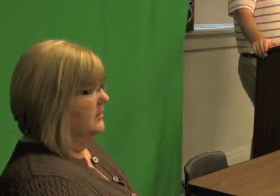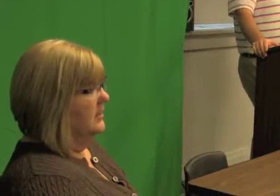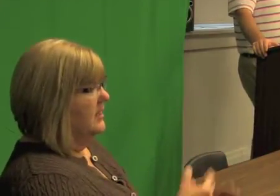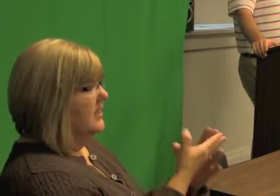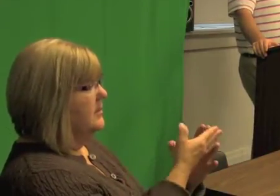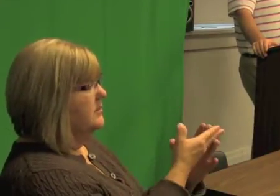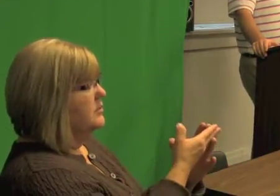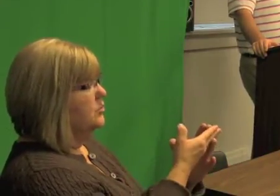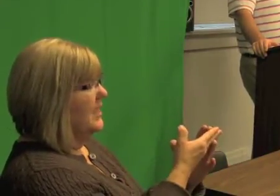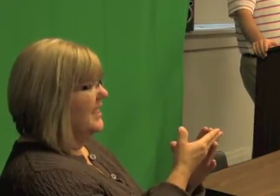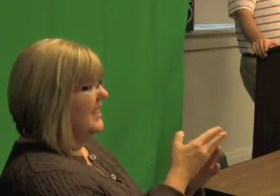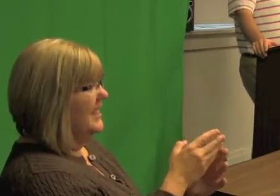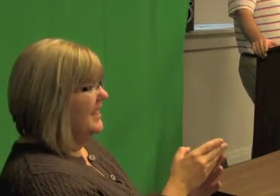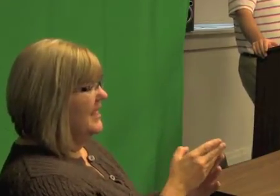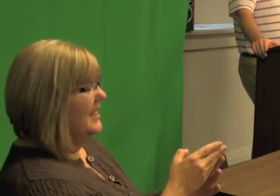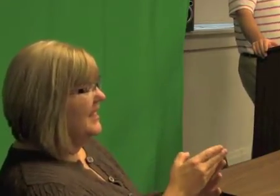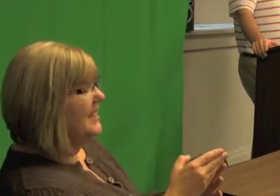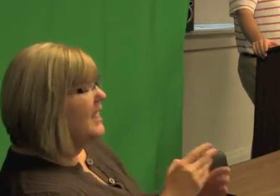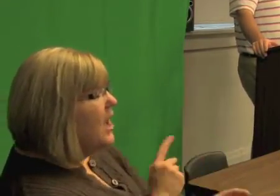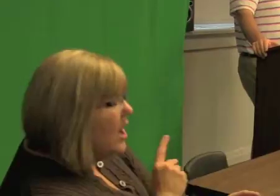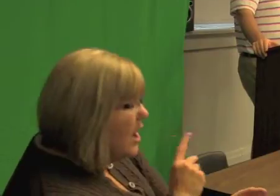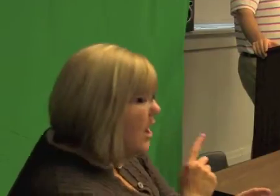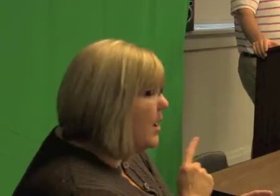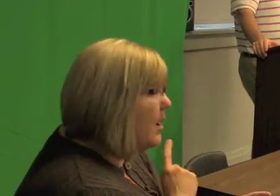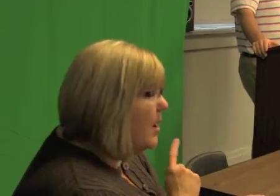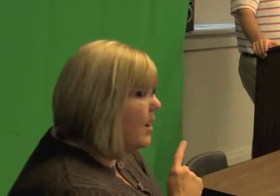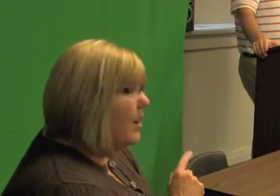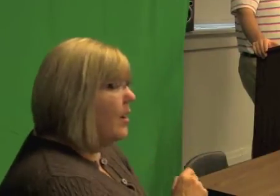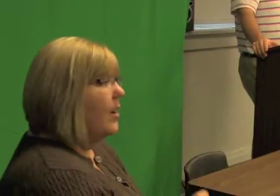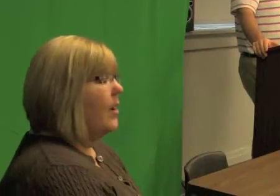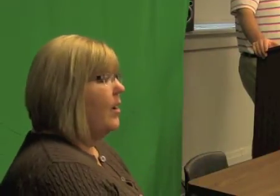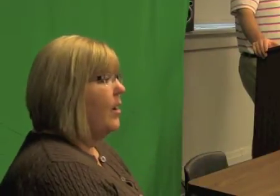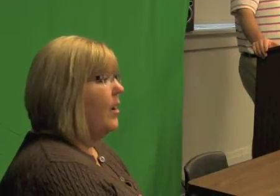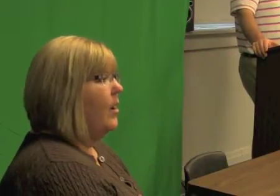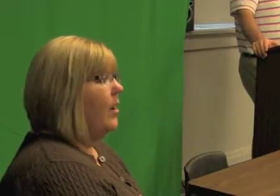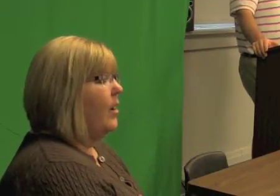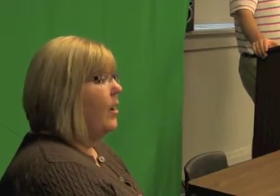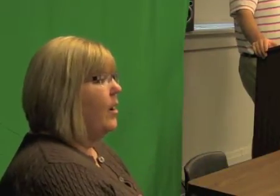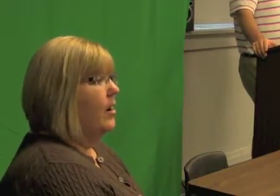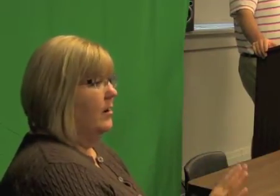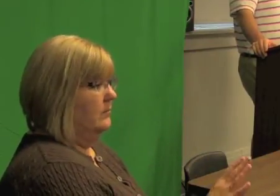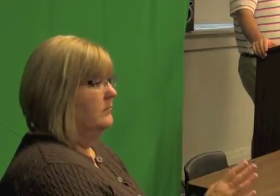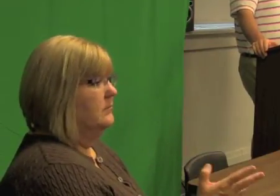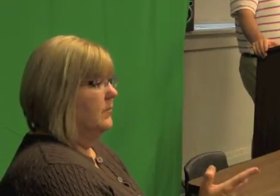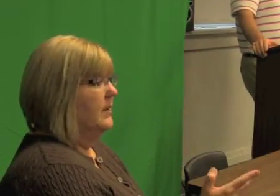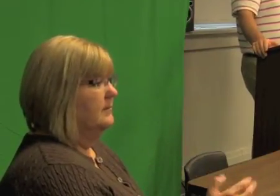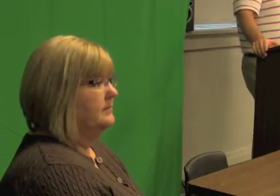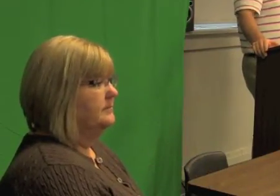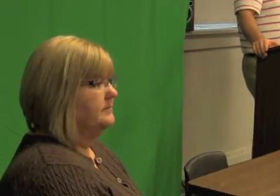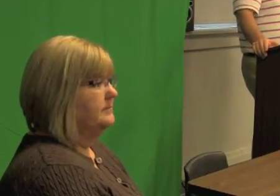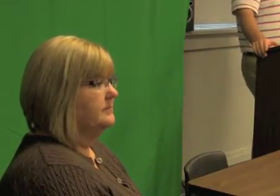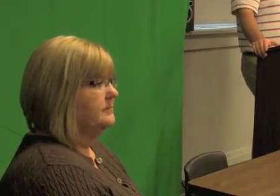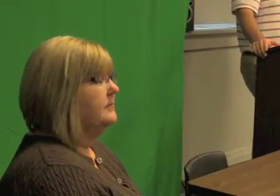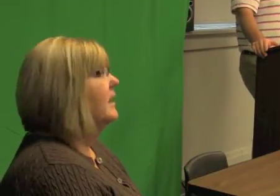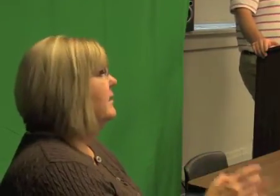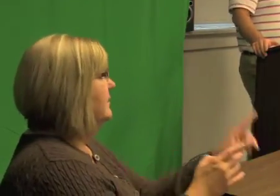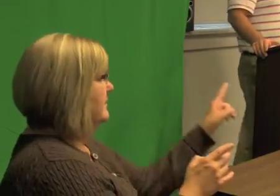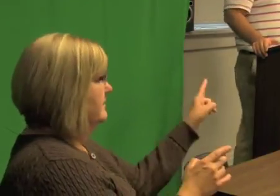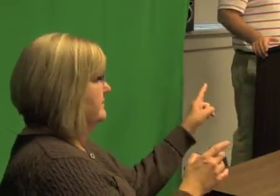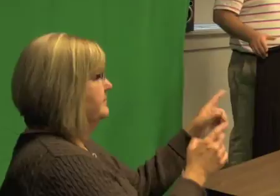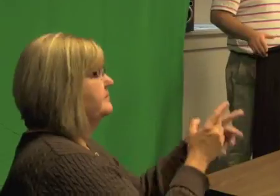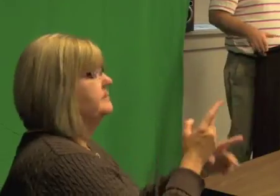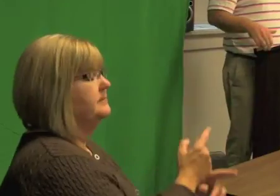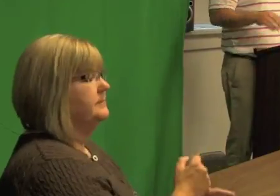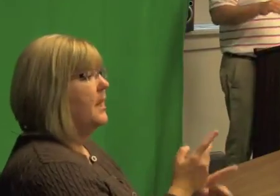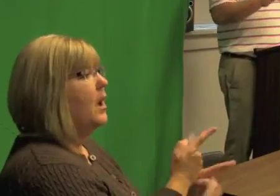Between personal selling, financing, repetition, and product positioning. Product positioning. Product positioning, correct.